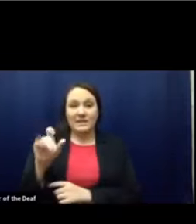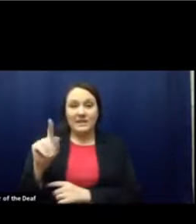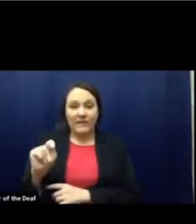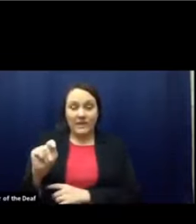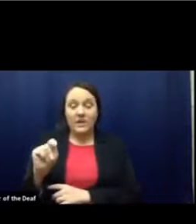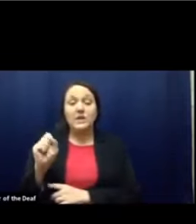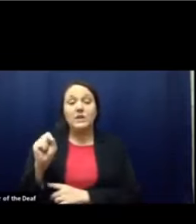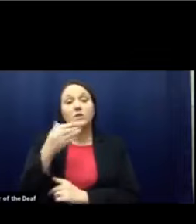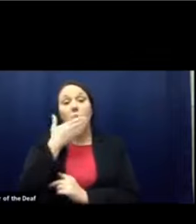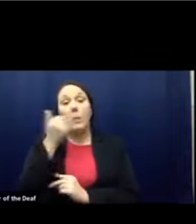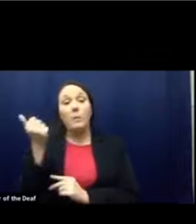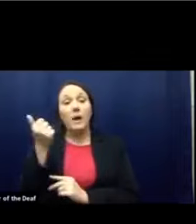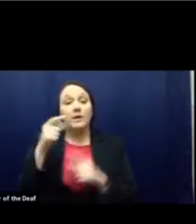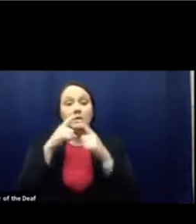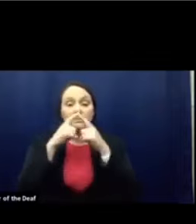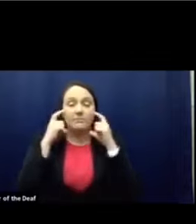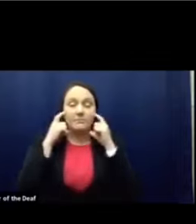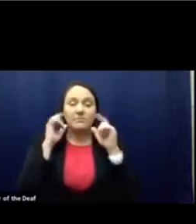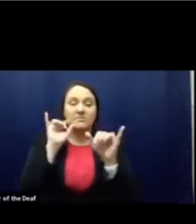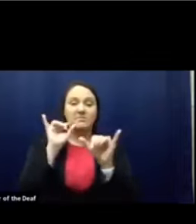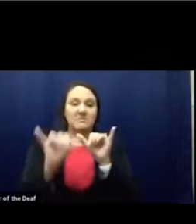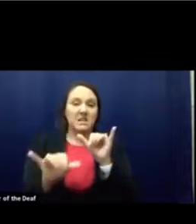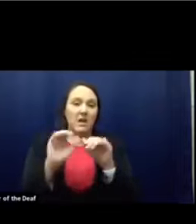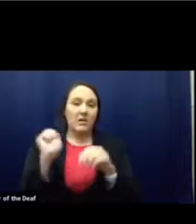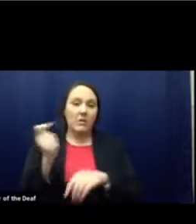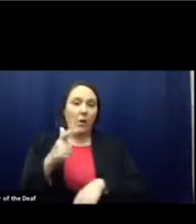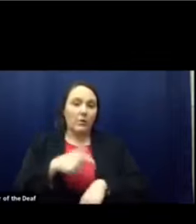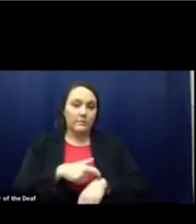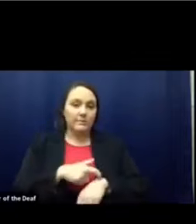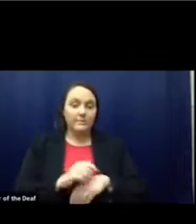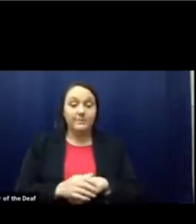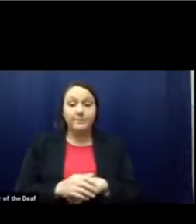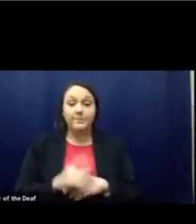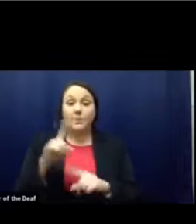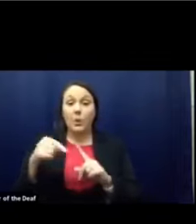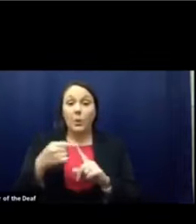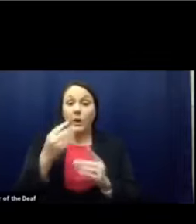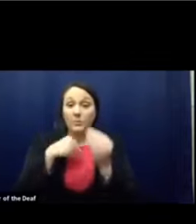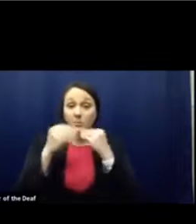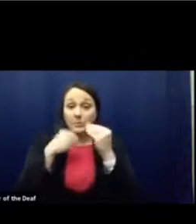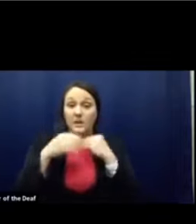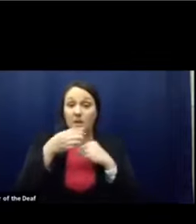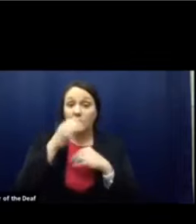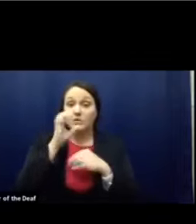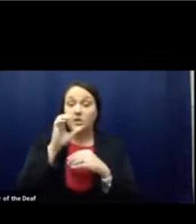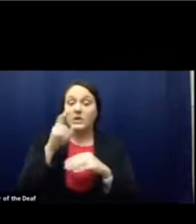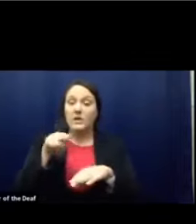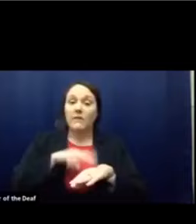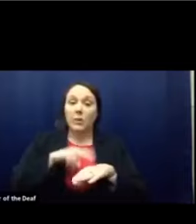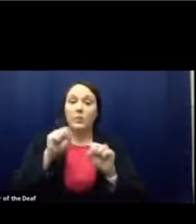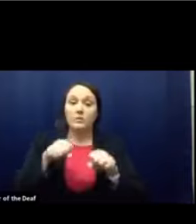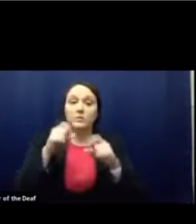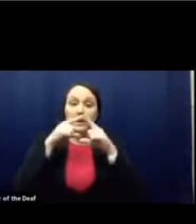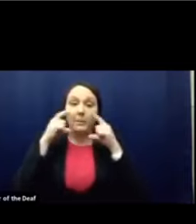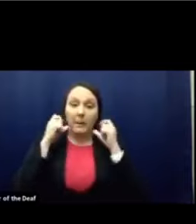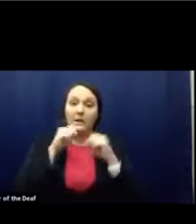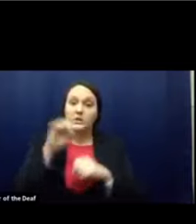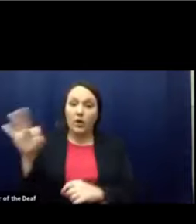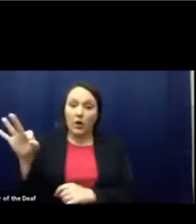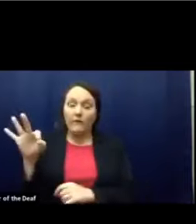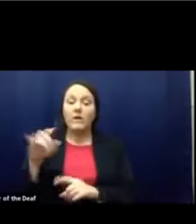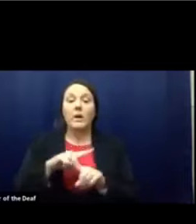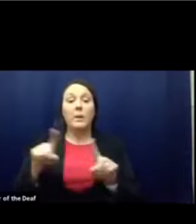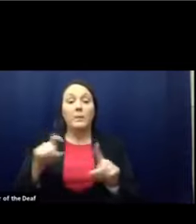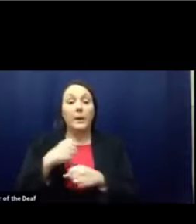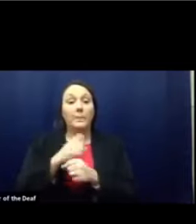it's best to just keep the mask on at all times. When you're eating or drinking, you of course can take off your mask, but be sure households are seated